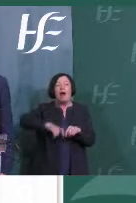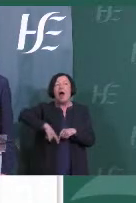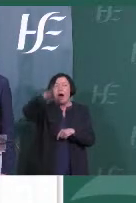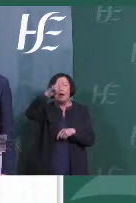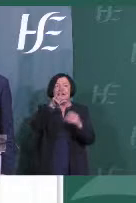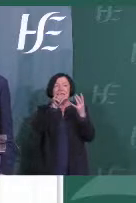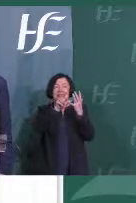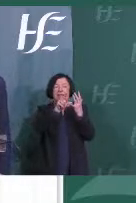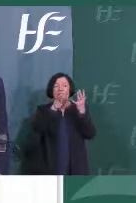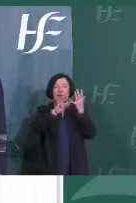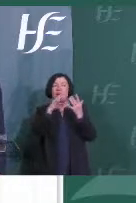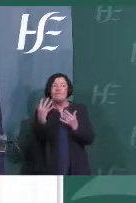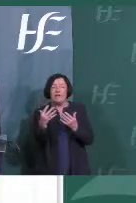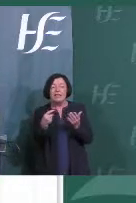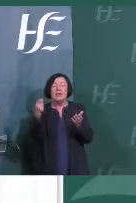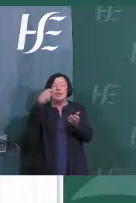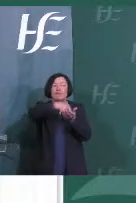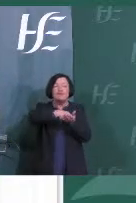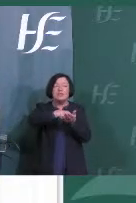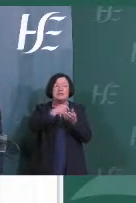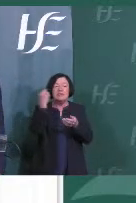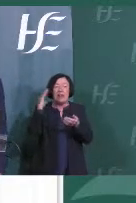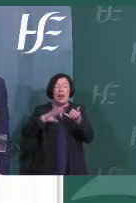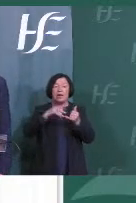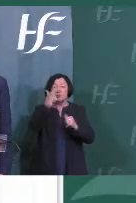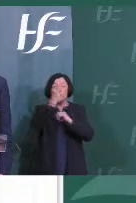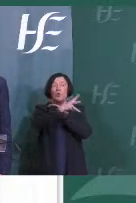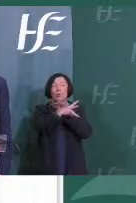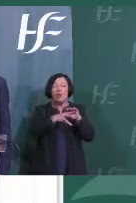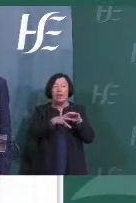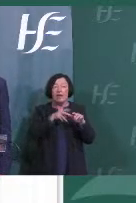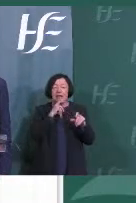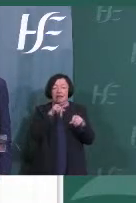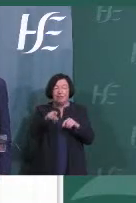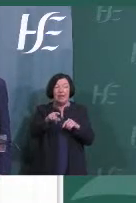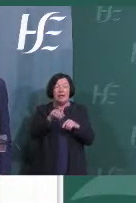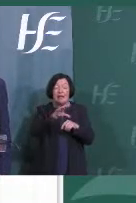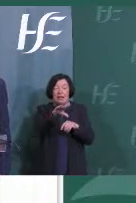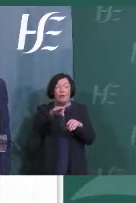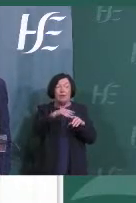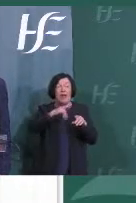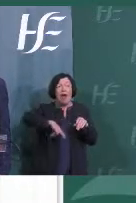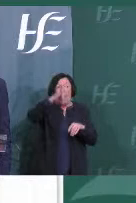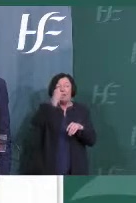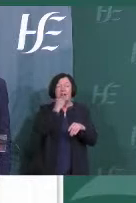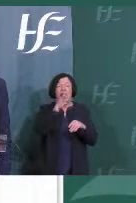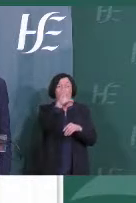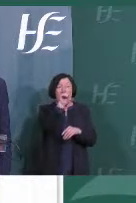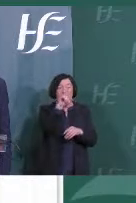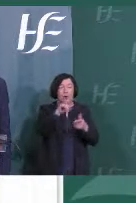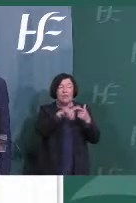high at 795. It's decreased slightly in the last 2 weeks, but remains the county with the highest rate, with Louth and Galway similarly quite